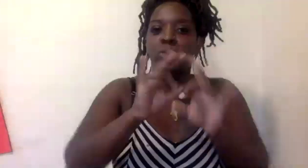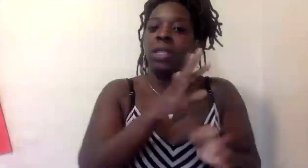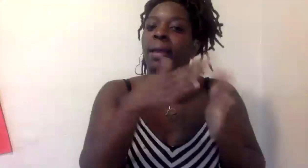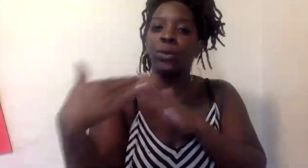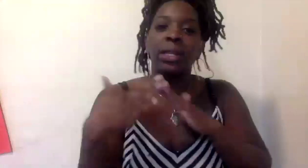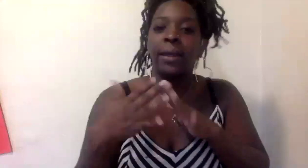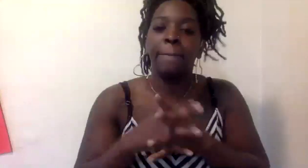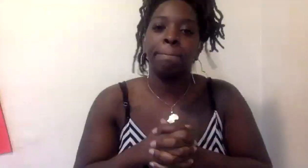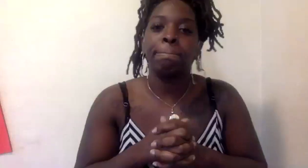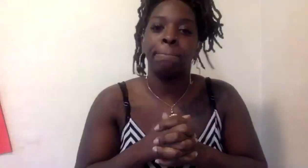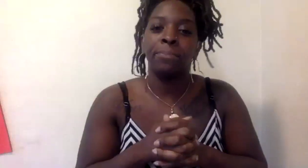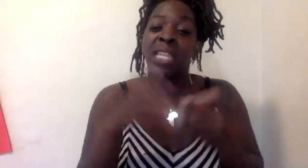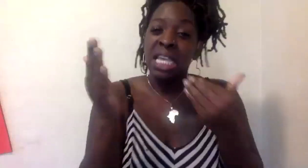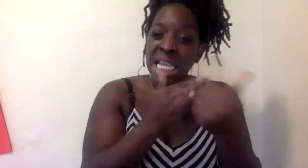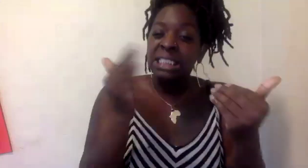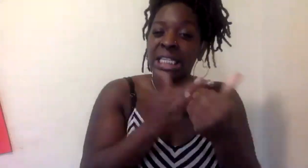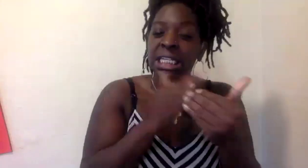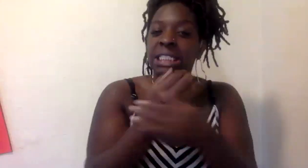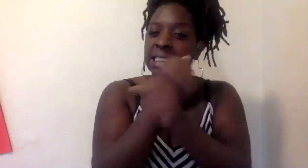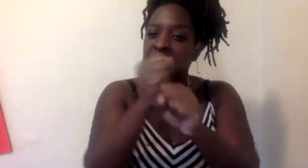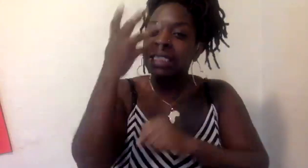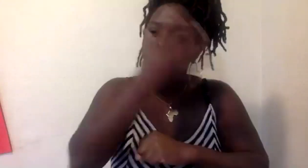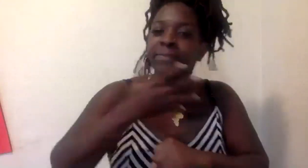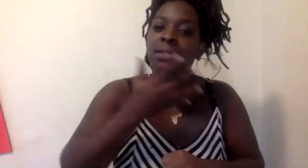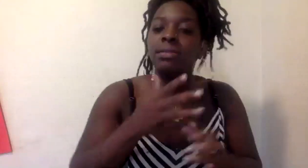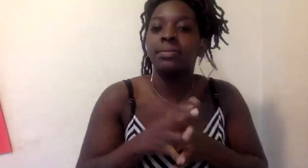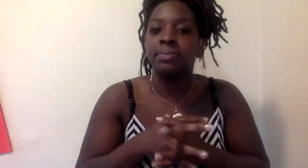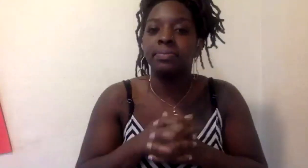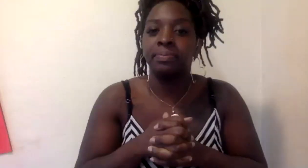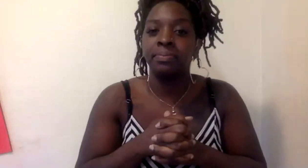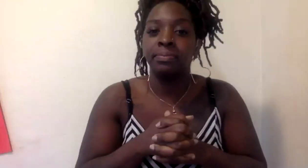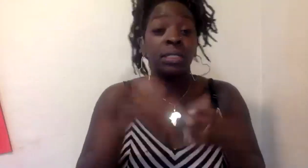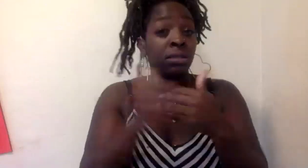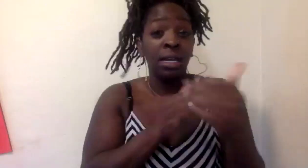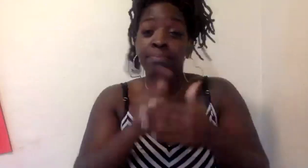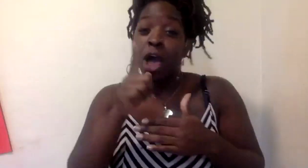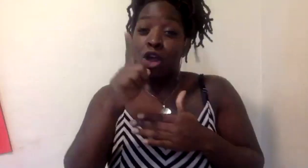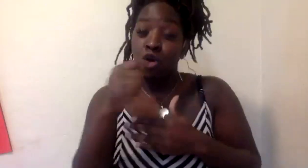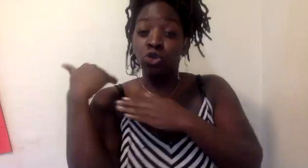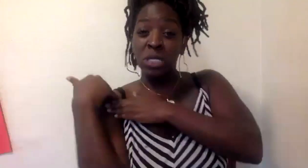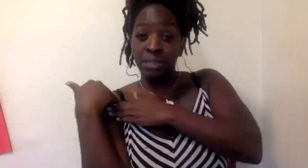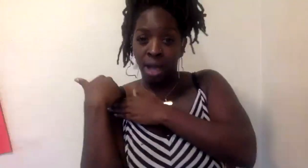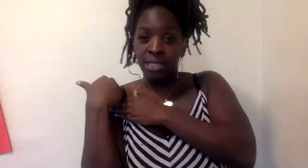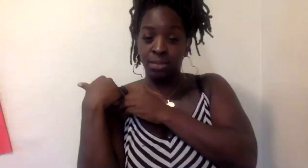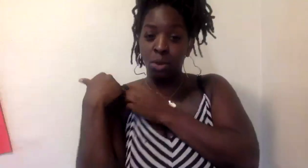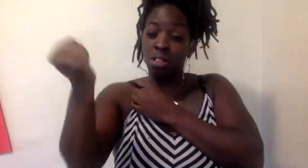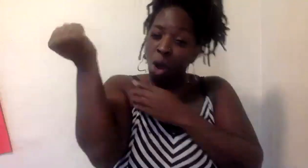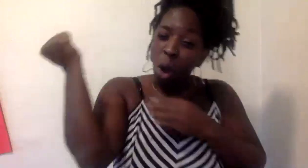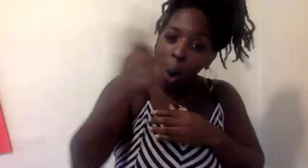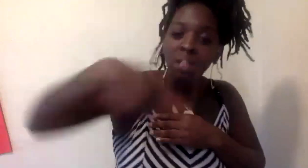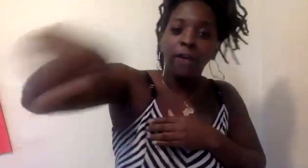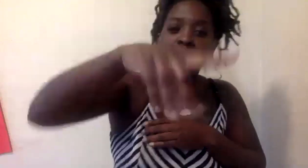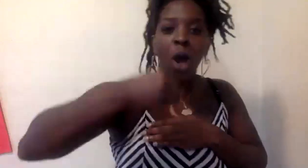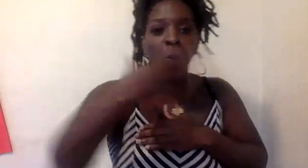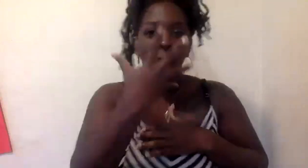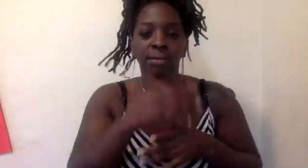or value your staff, then you definitely can't do that to the community. And I think you're just doing this to save face. All